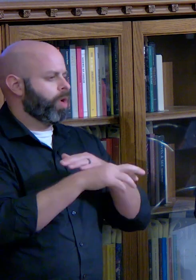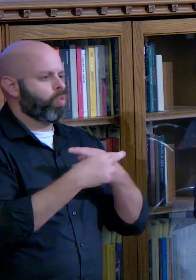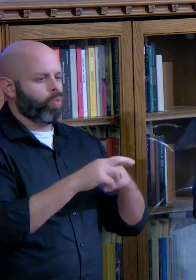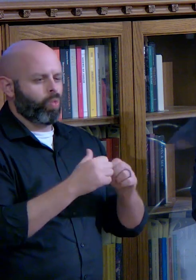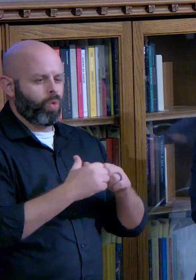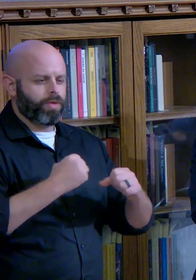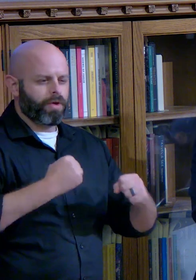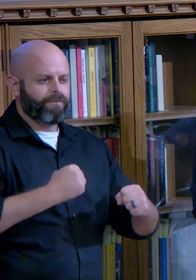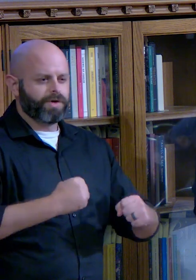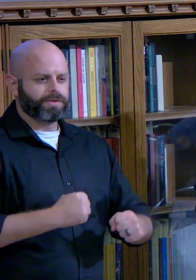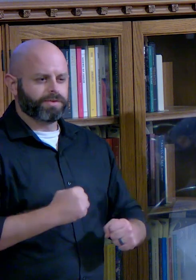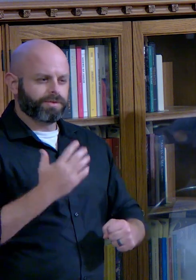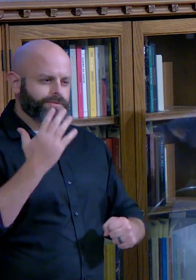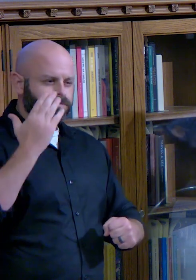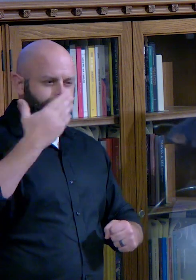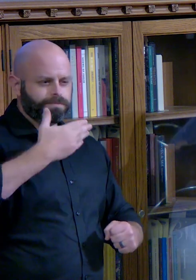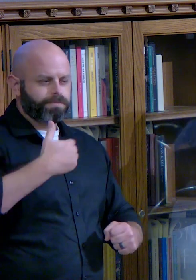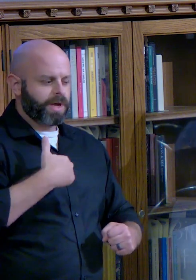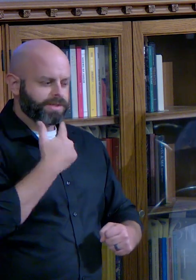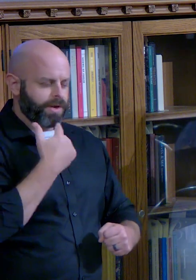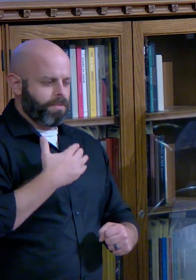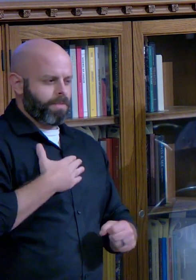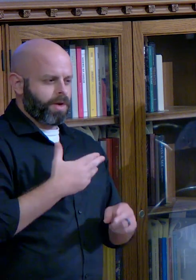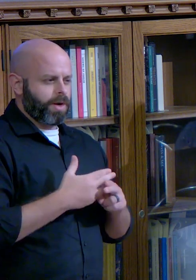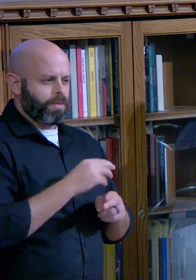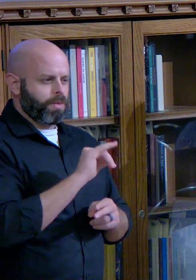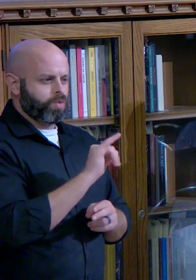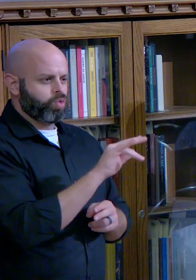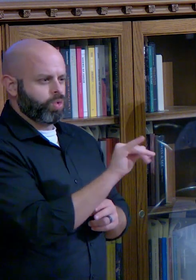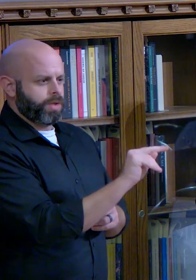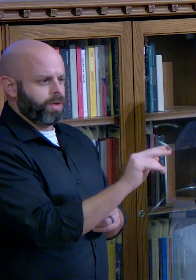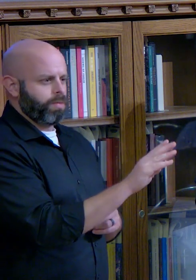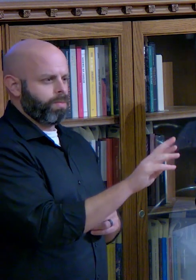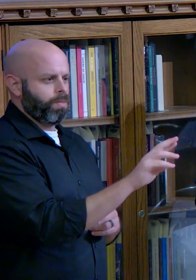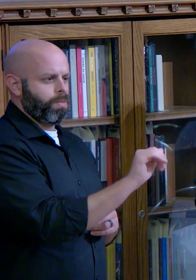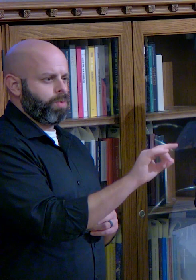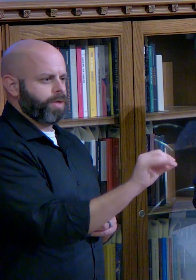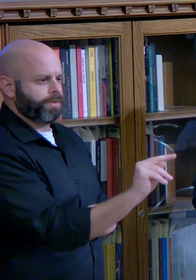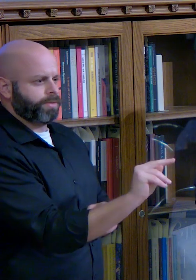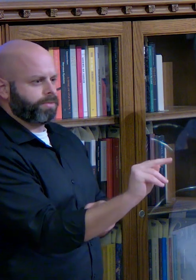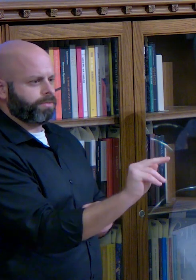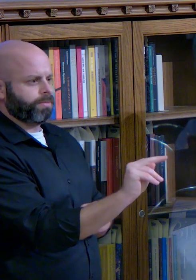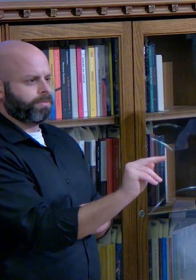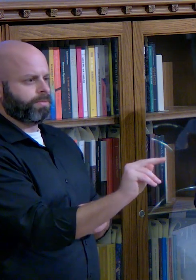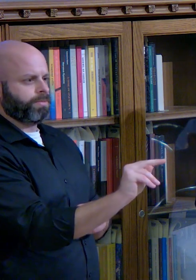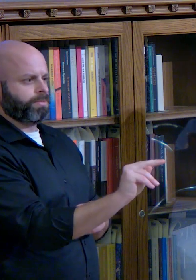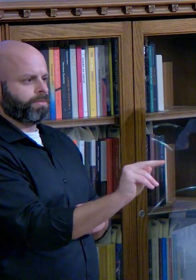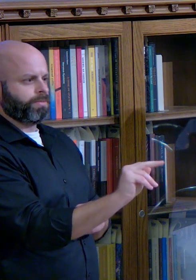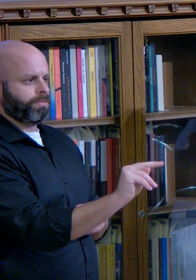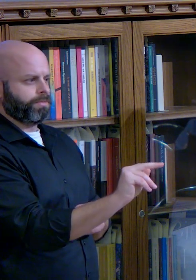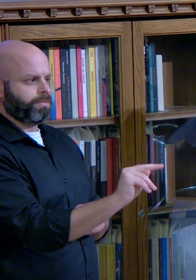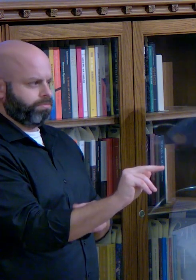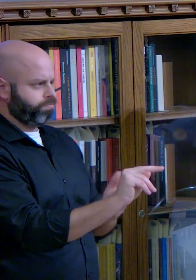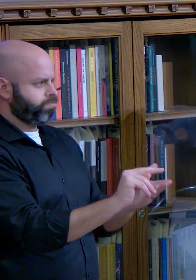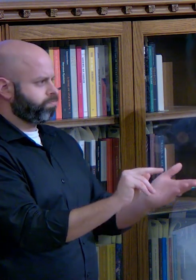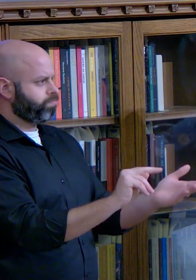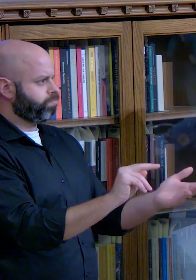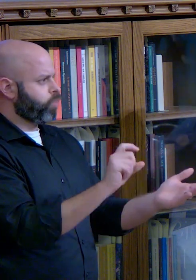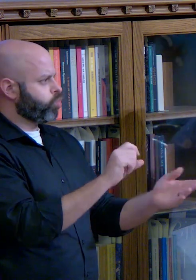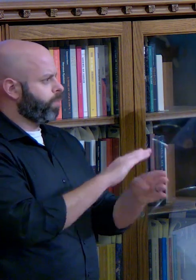confidence and I said my name is Julian Braxton I should be on the